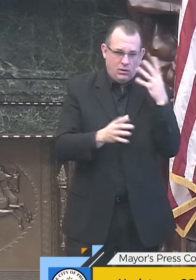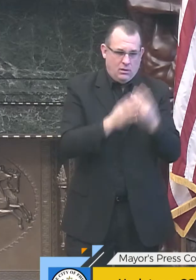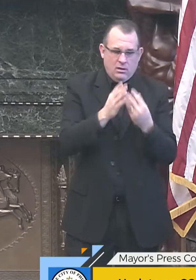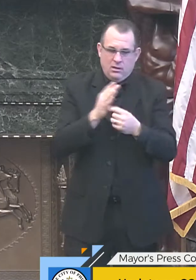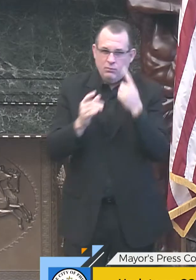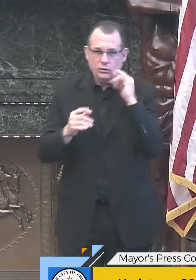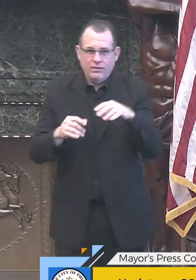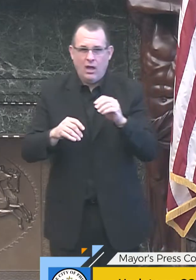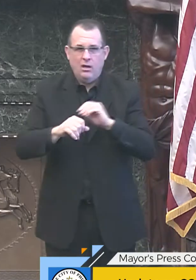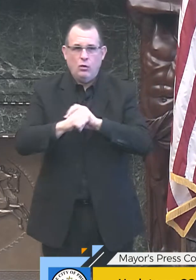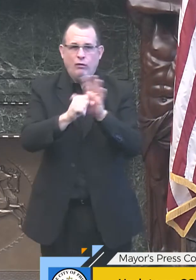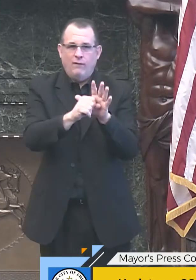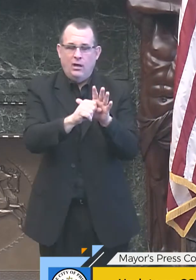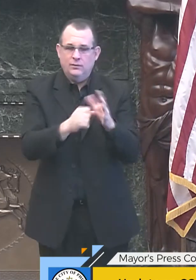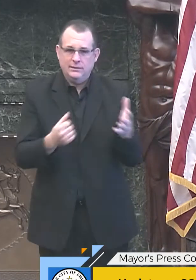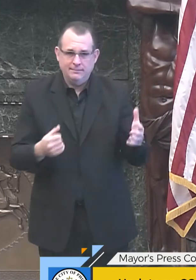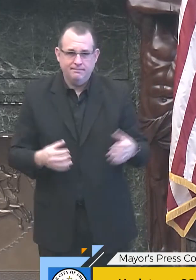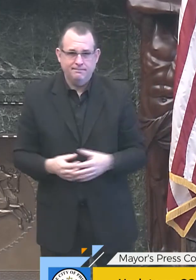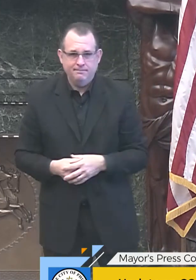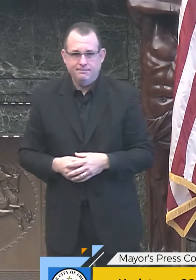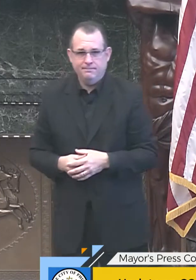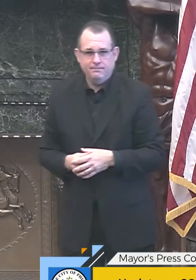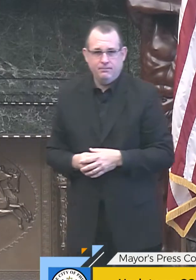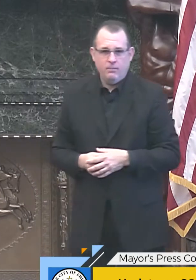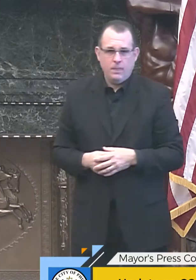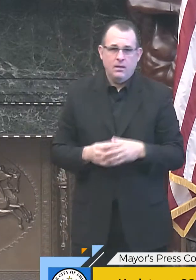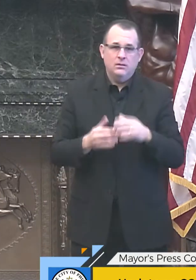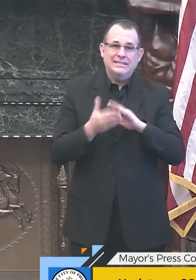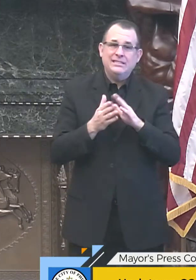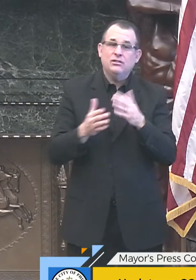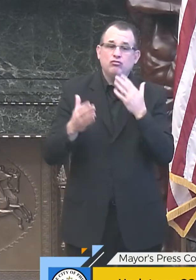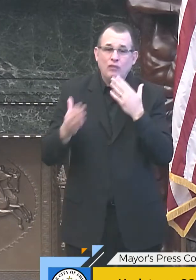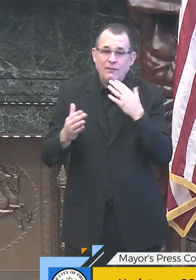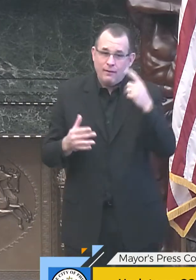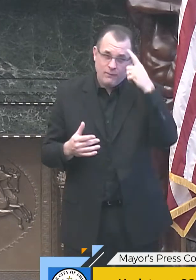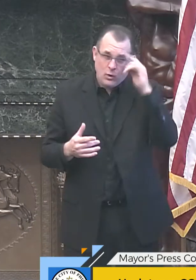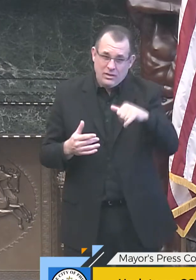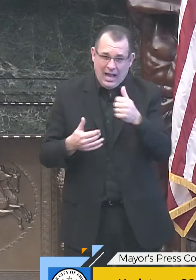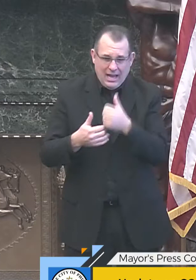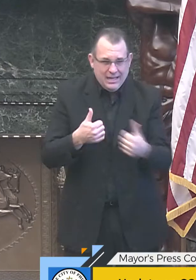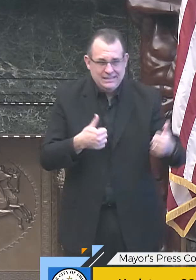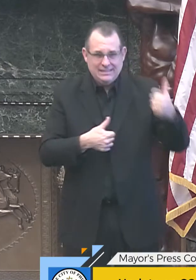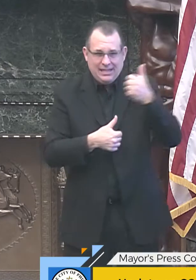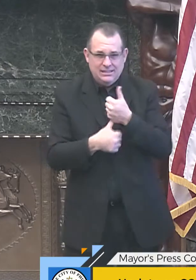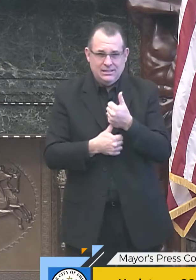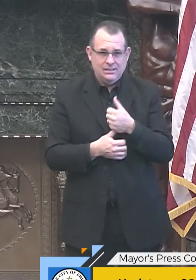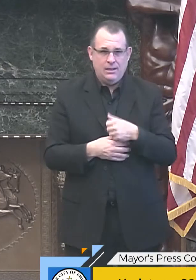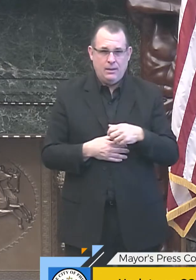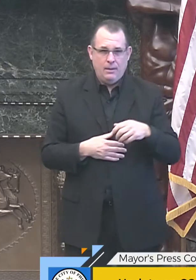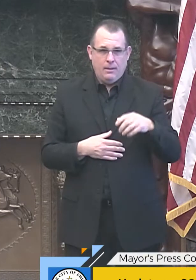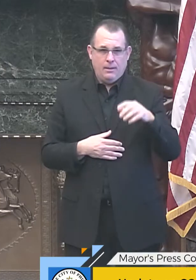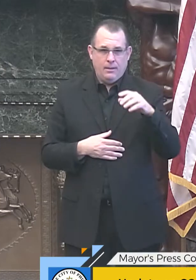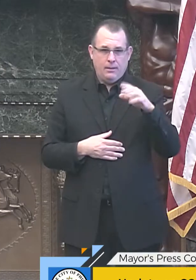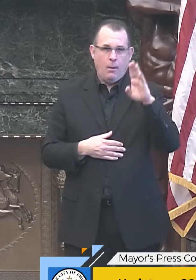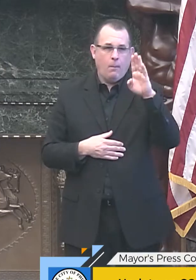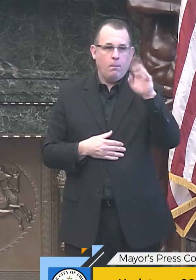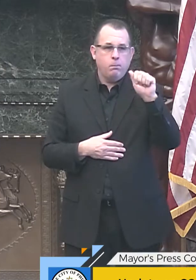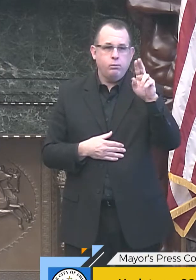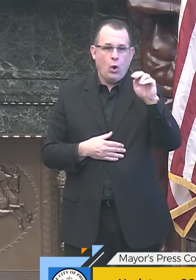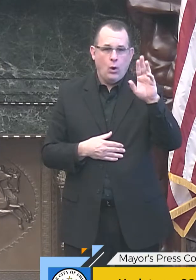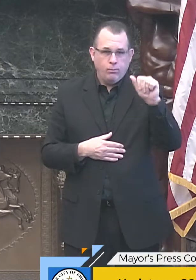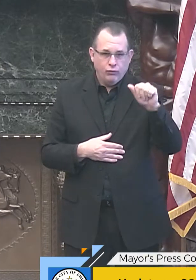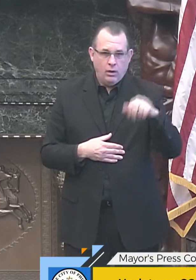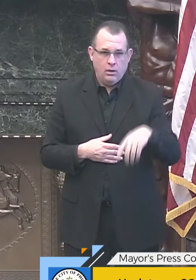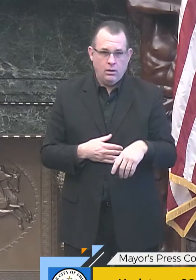crisis. The city is grateful for Philadelphia Cultural Fund Executive Director Barbara Silsey and the Board of Directors